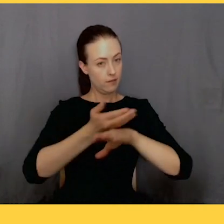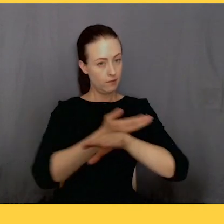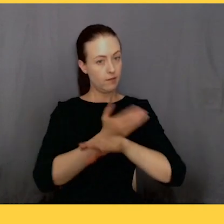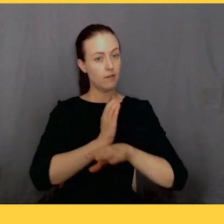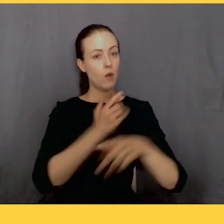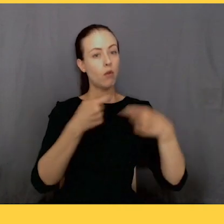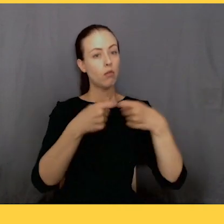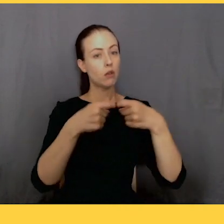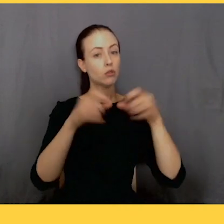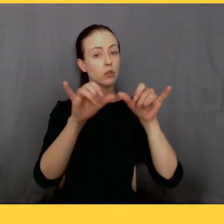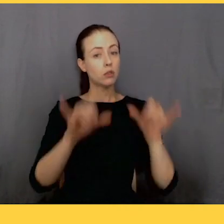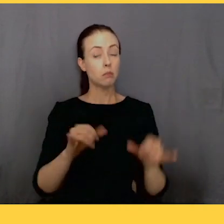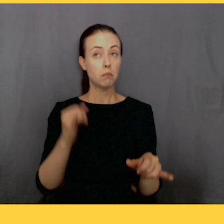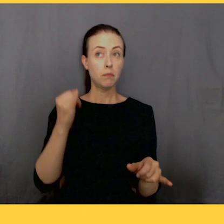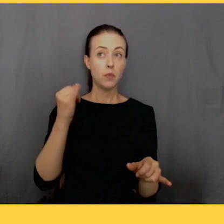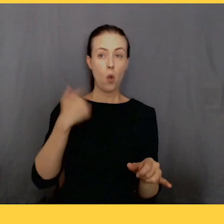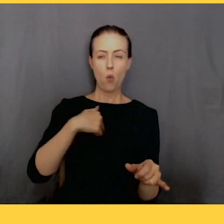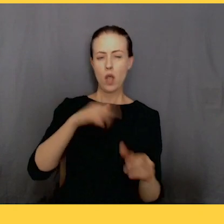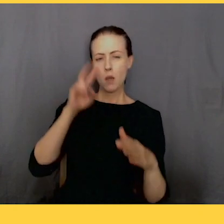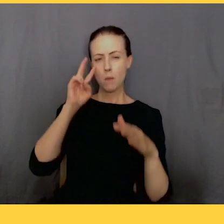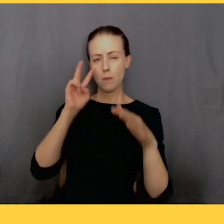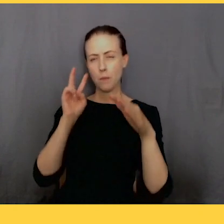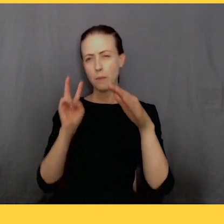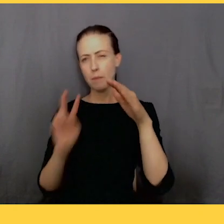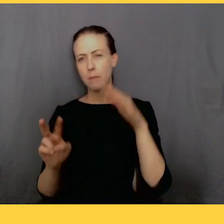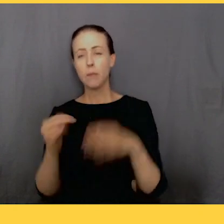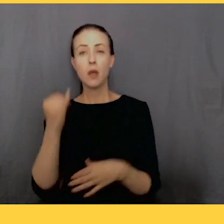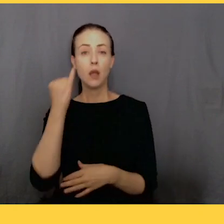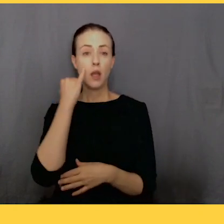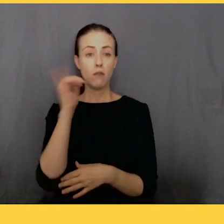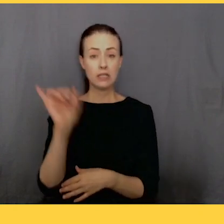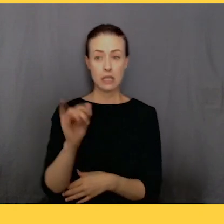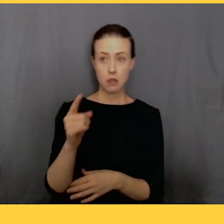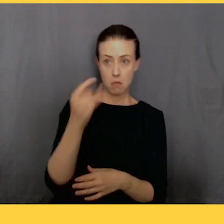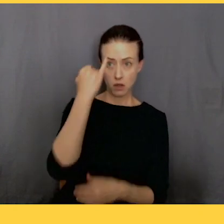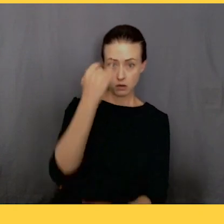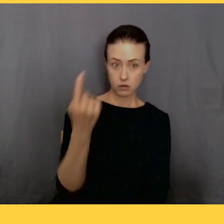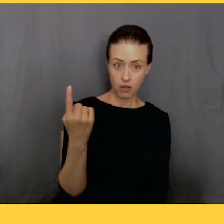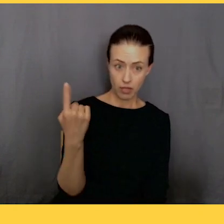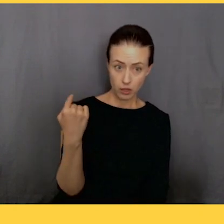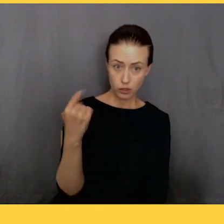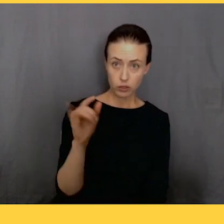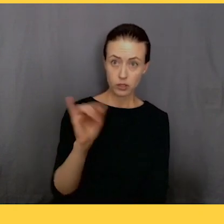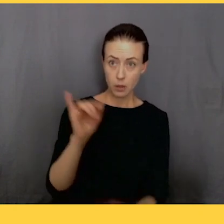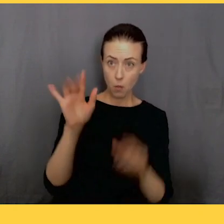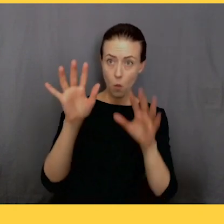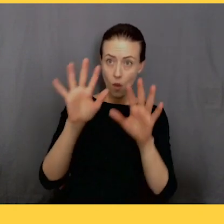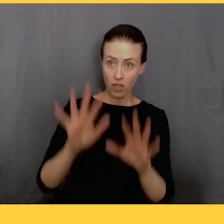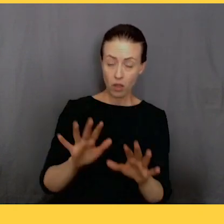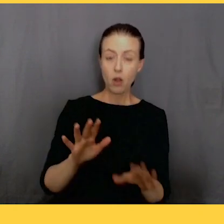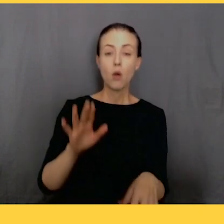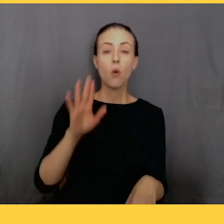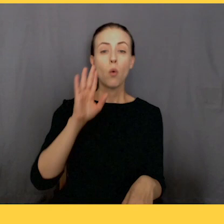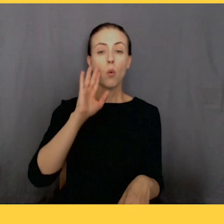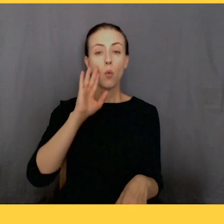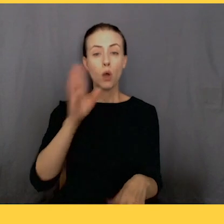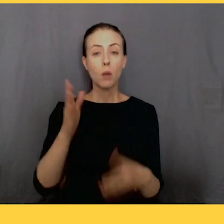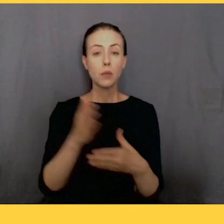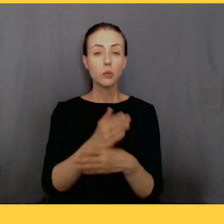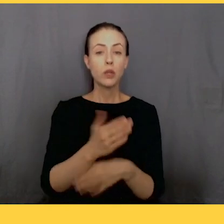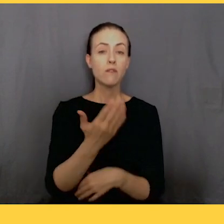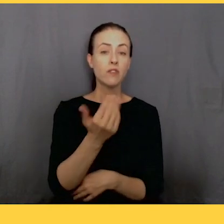were same as last year, we expect to see roughly a 15 to 40% reduction in the number of customer